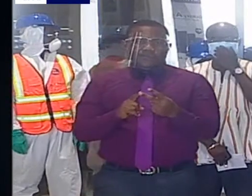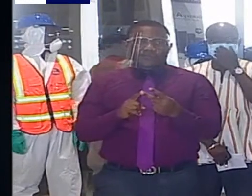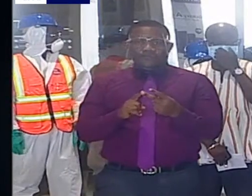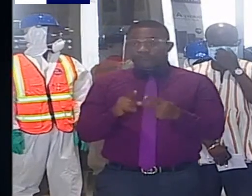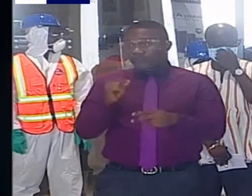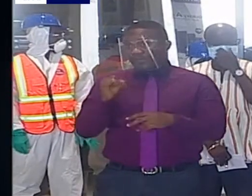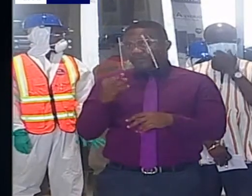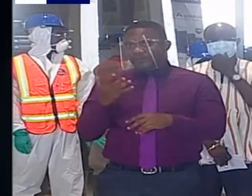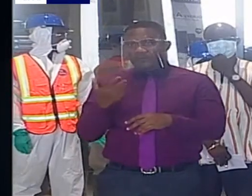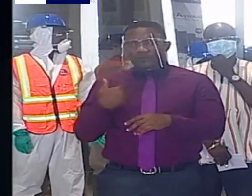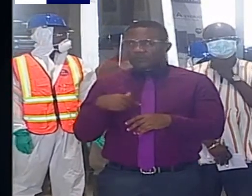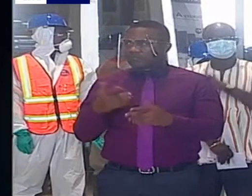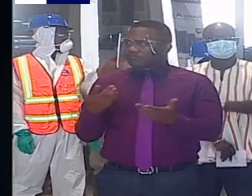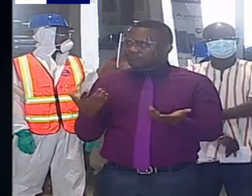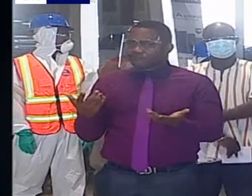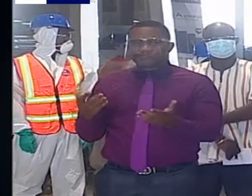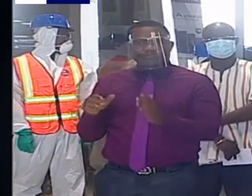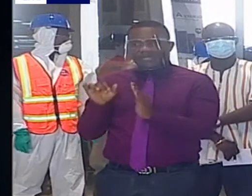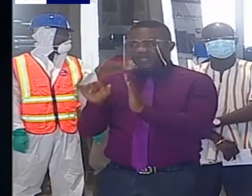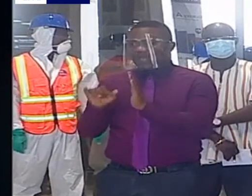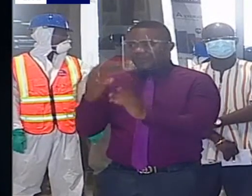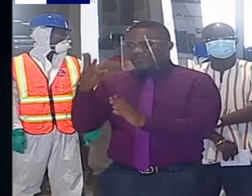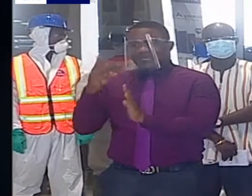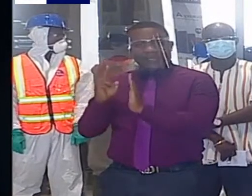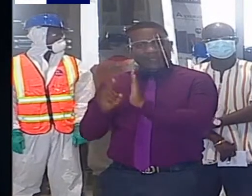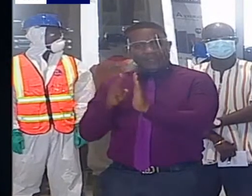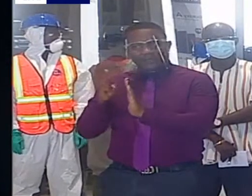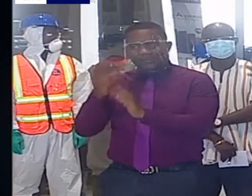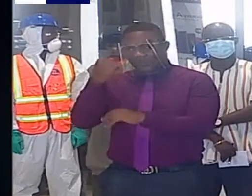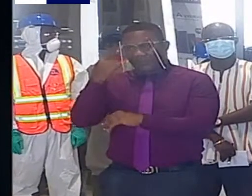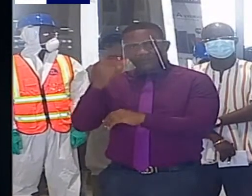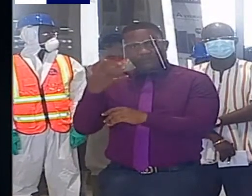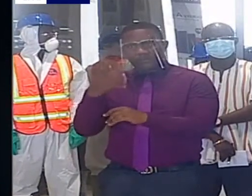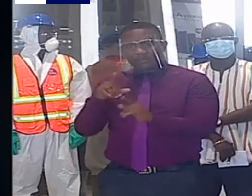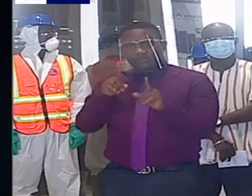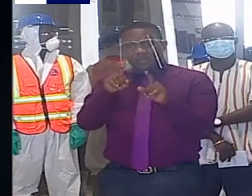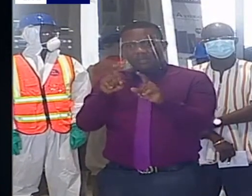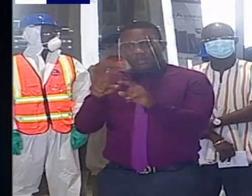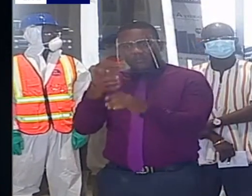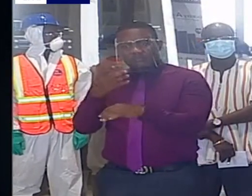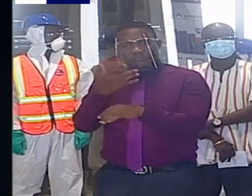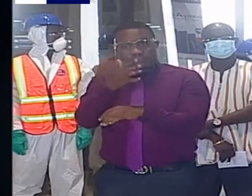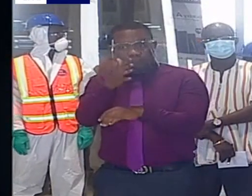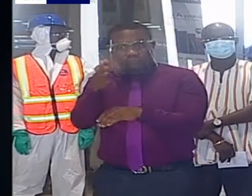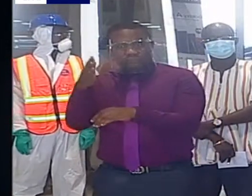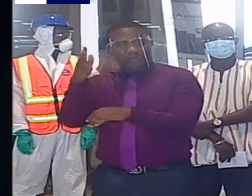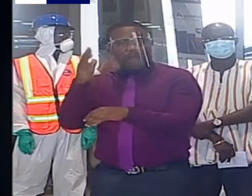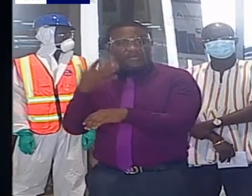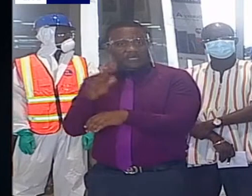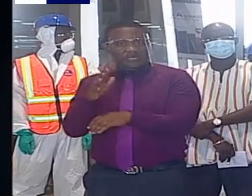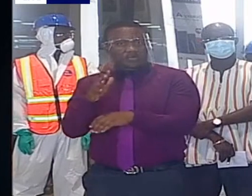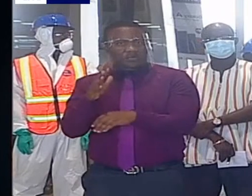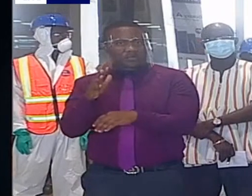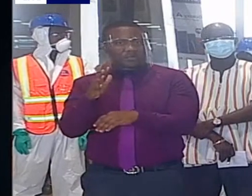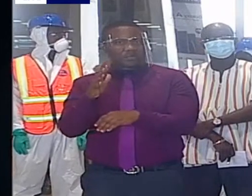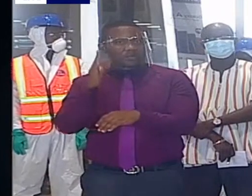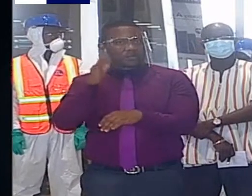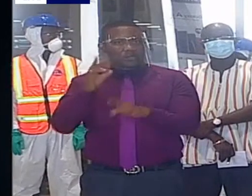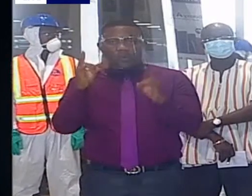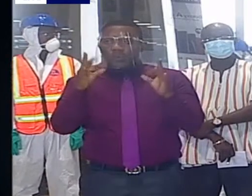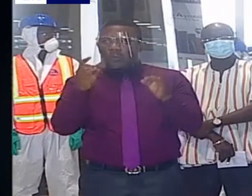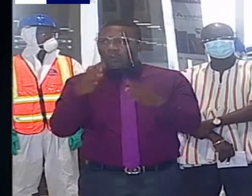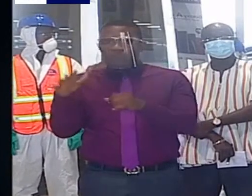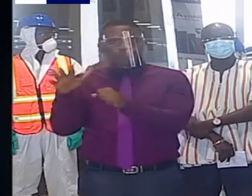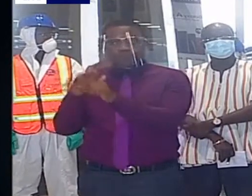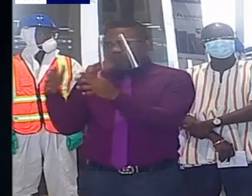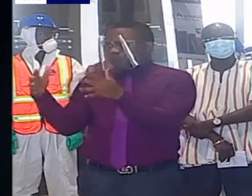if we should keep you here for 6 hours, for the other test regimes that take 6 hours, it takes a risk of